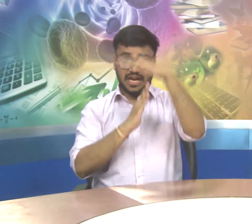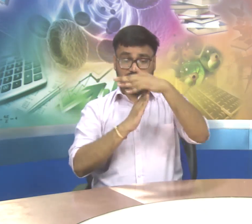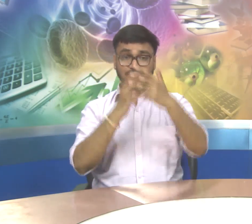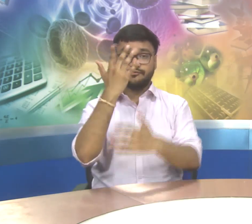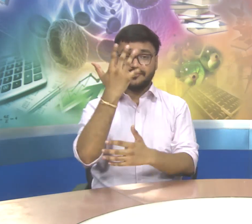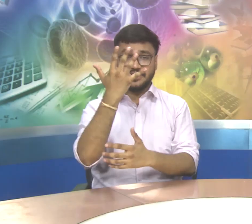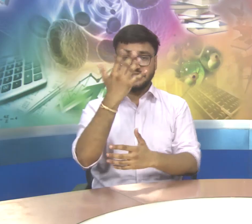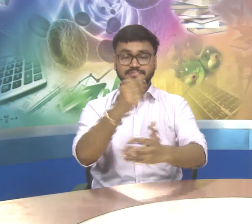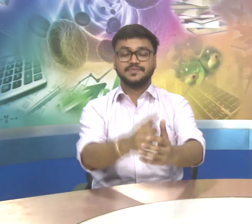Let's take a short break.